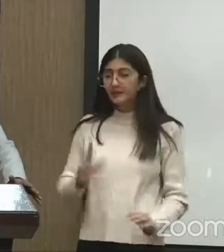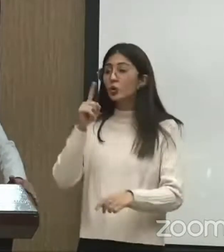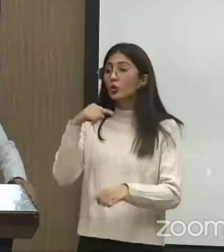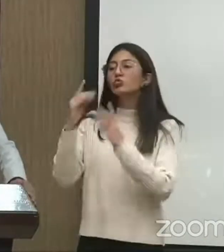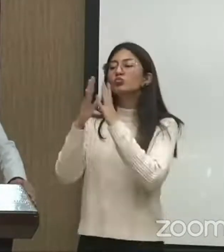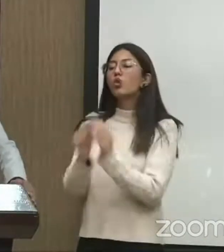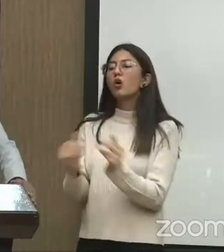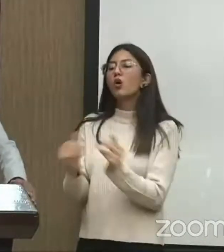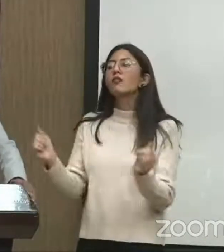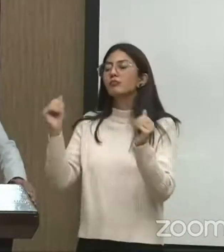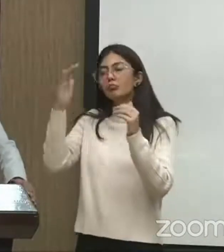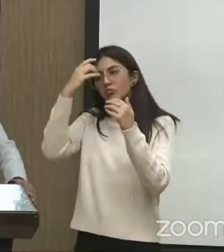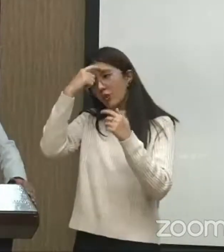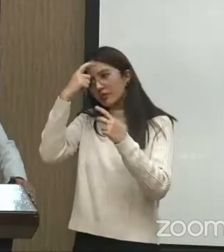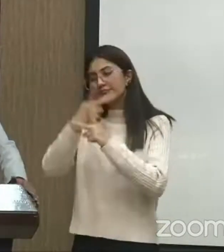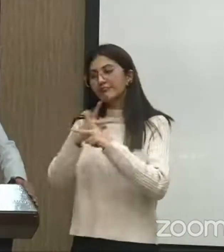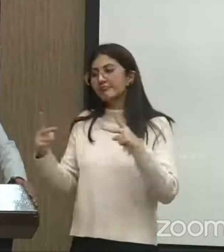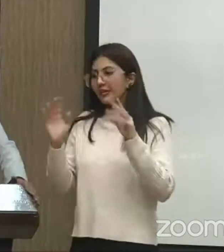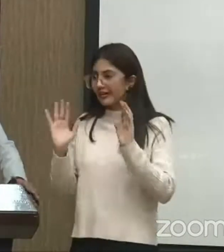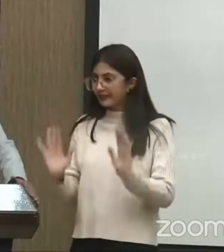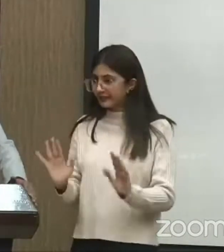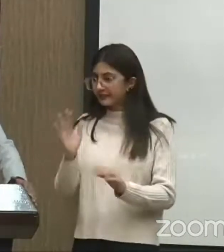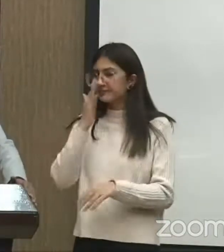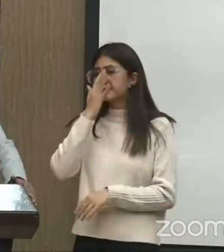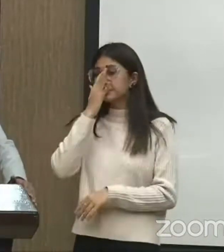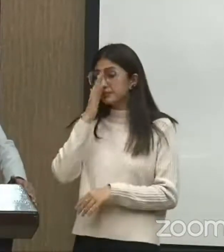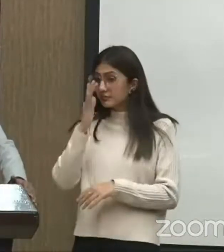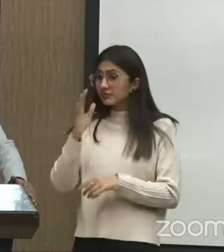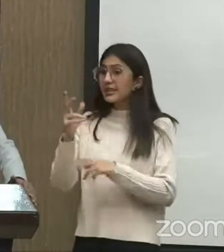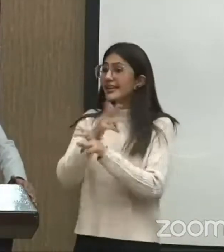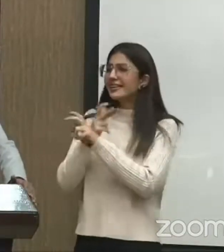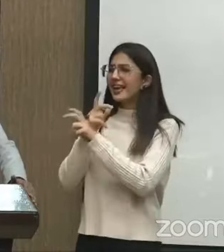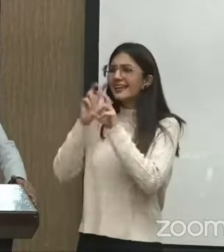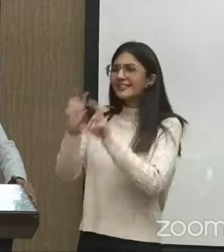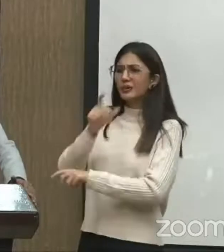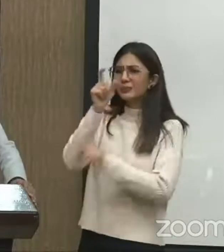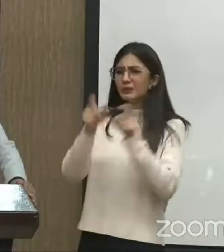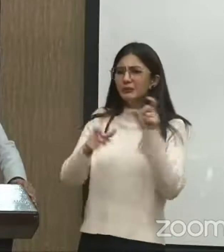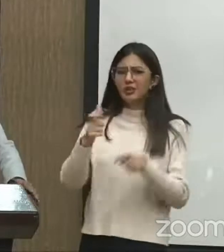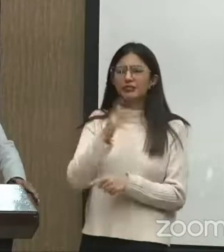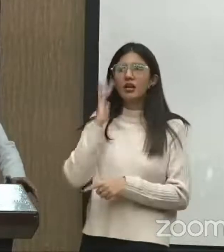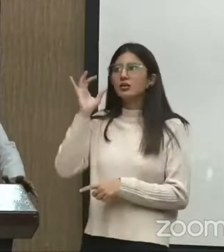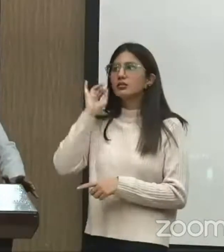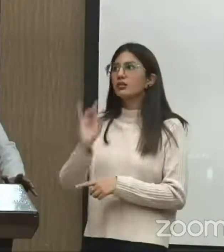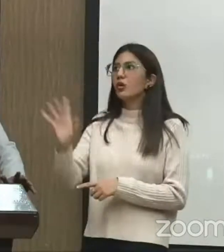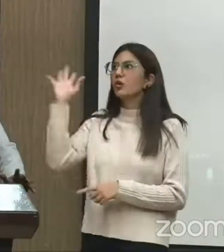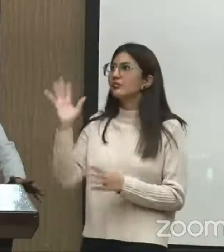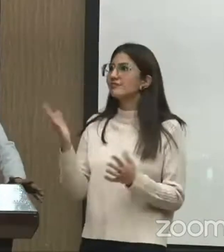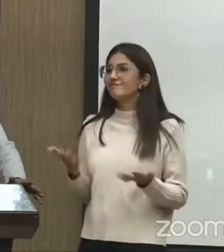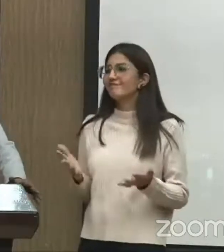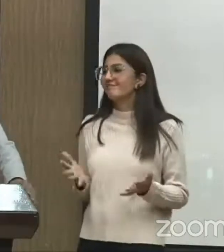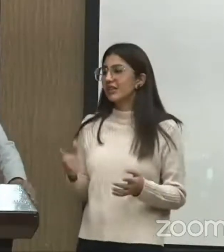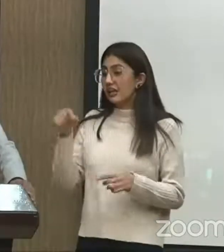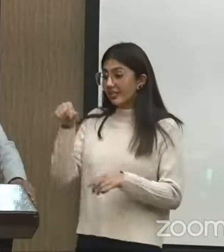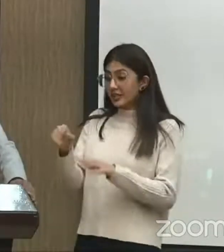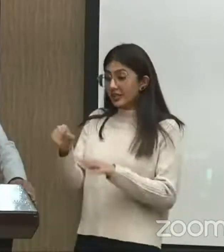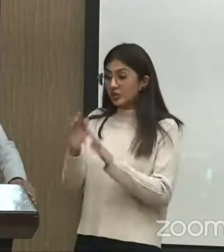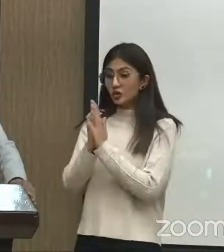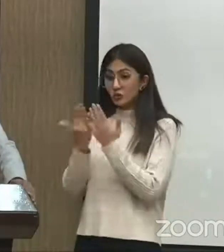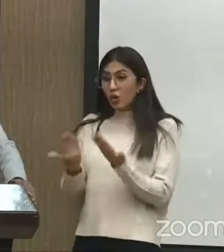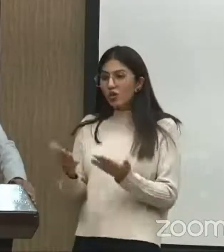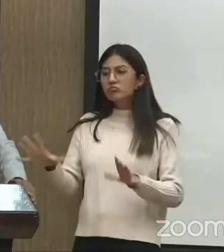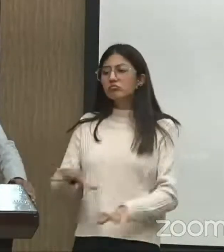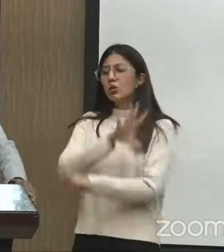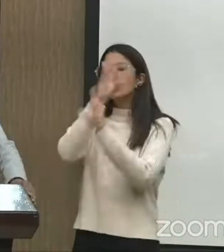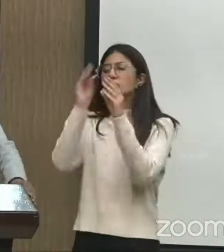we face. Talking about the caregivers, which we sometimes completely ignore. So this is kind of a holistic picture